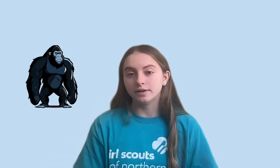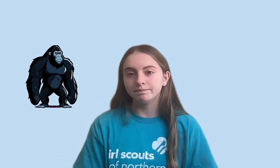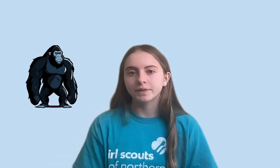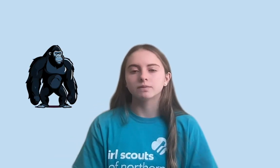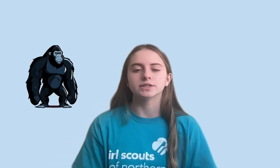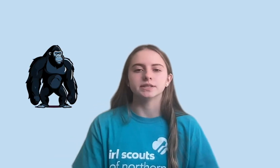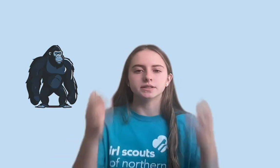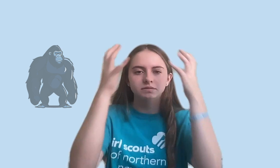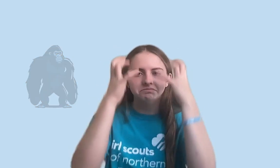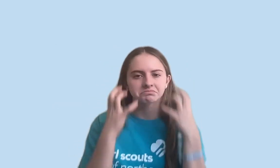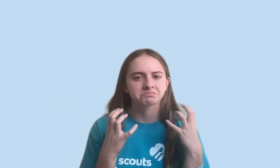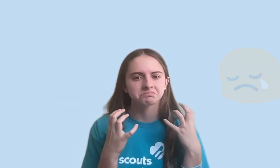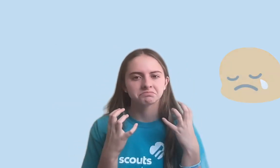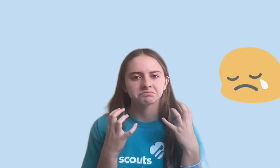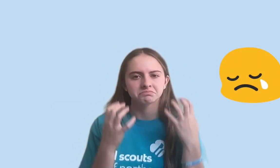Angry versus